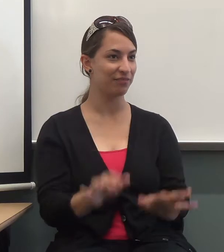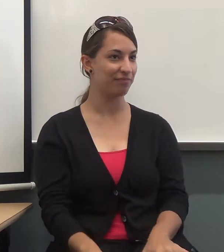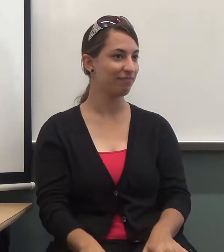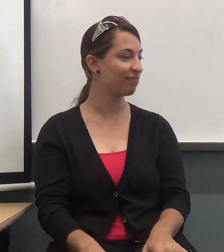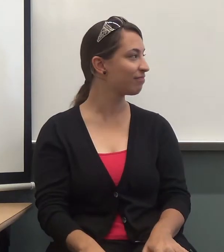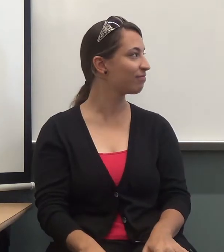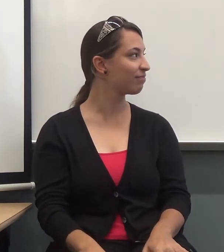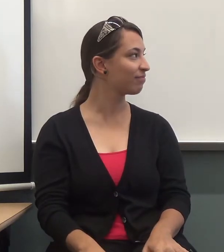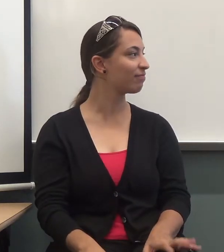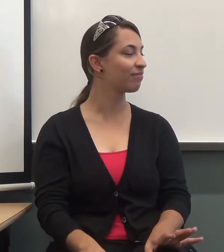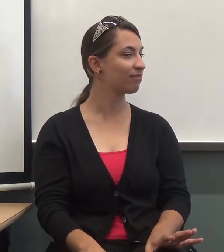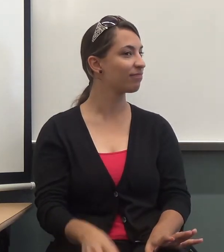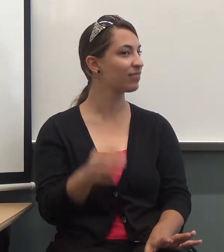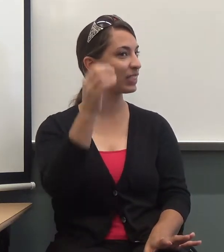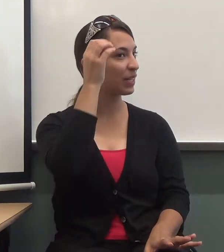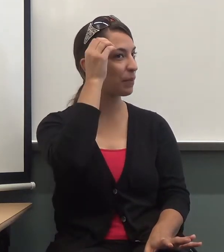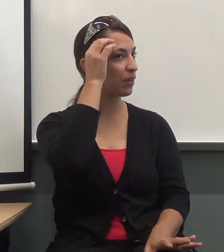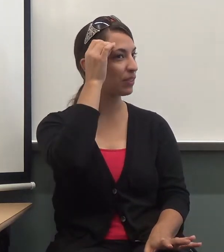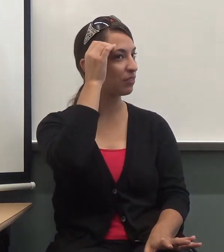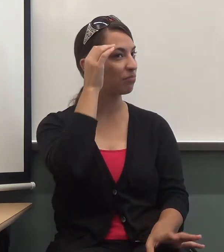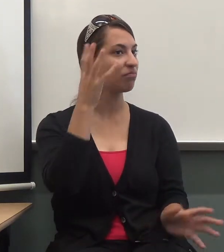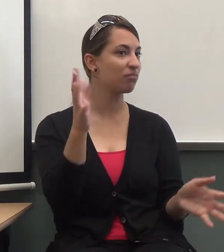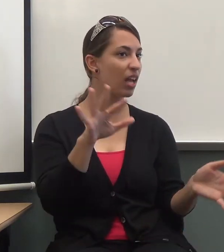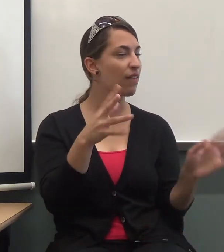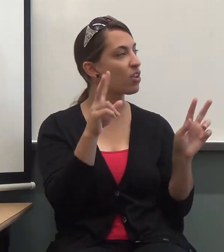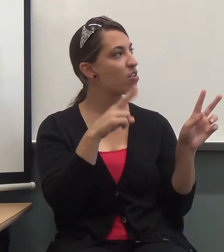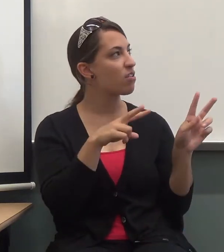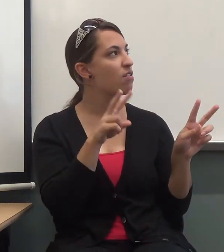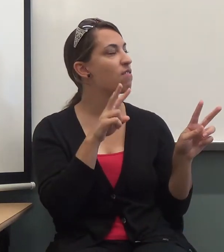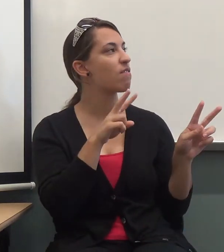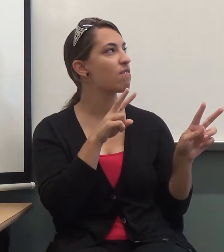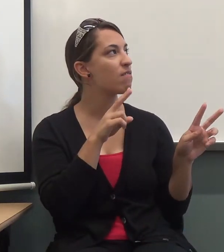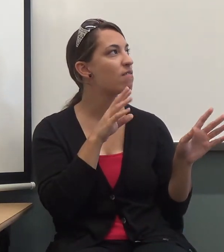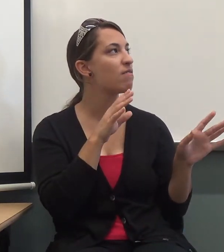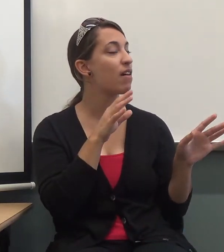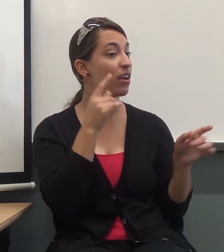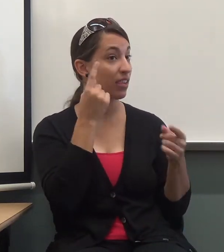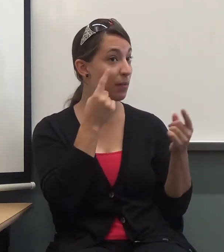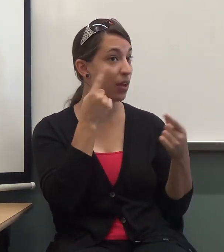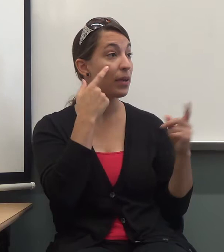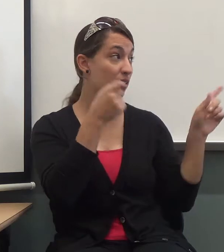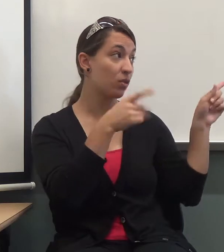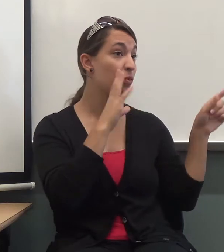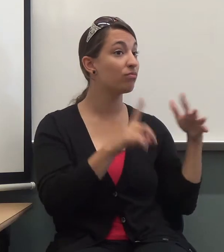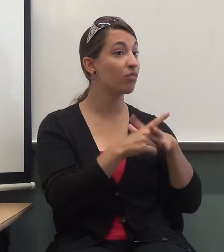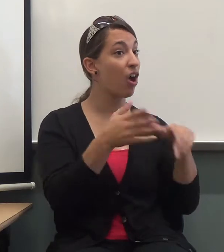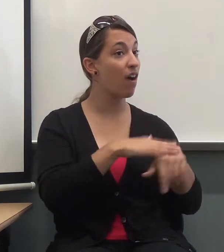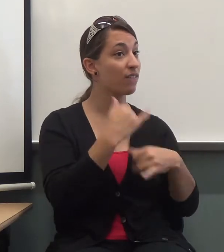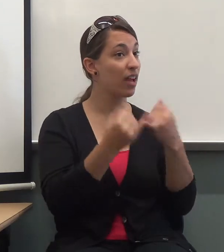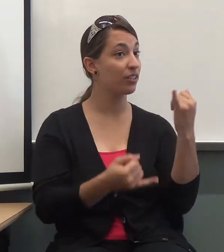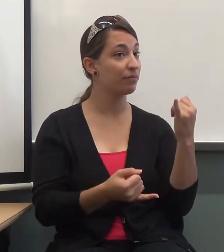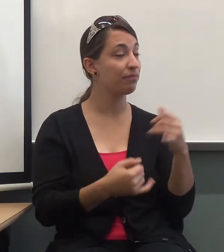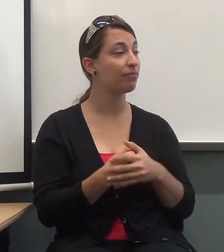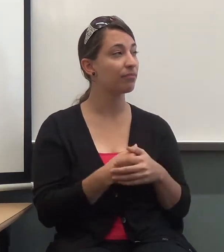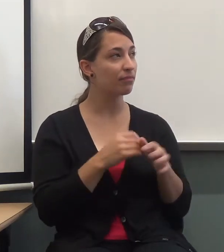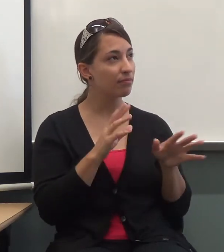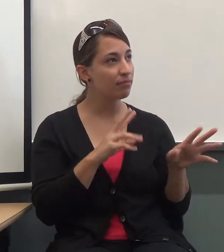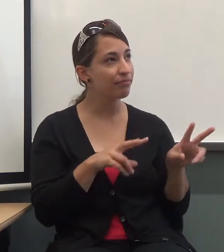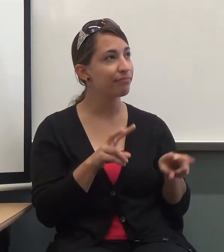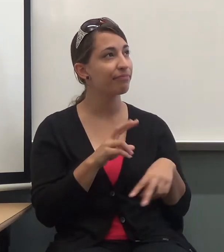and think about it for a minute. Just take a look at it because this is the information that's gonna come on your final. And then I want you guys to give me questions if